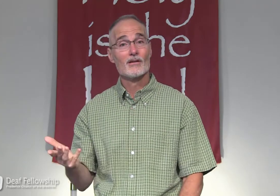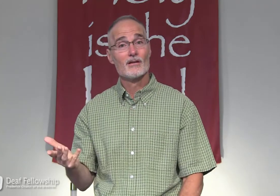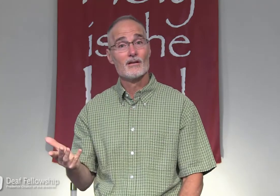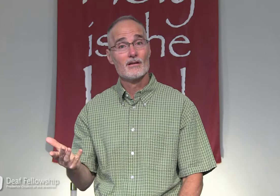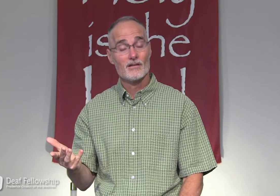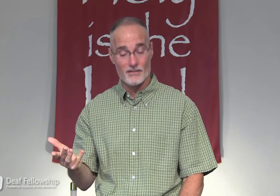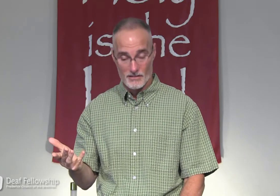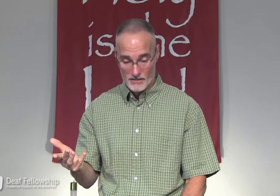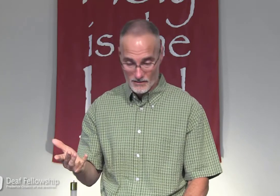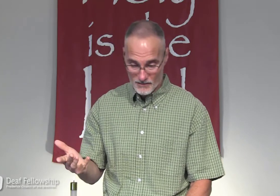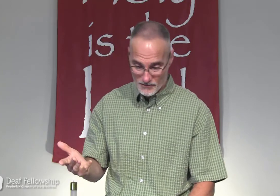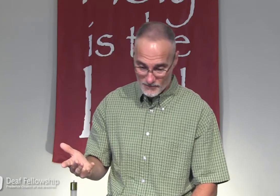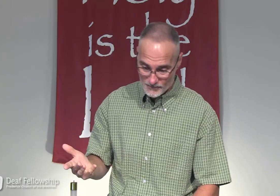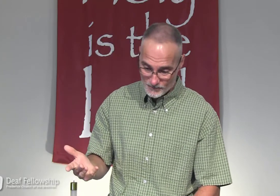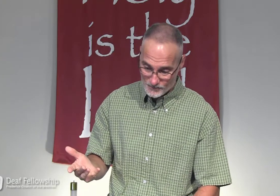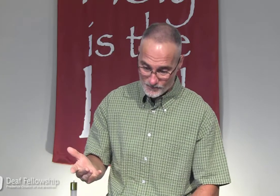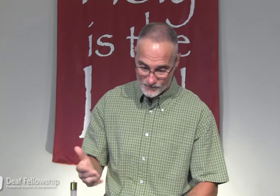might have a problem with your heart.